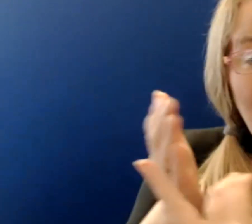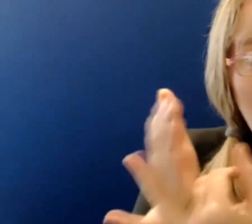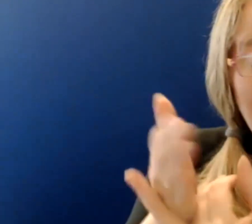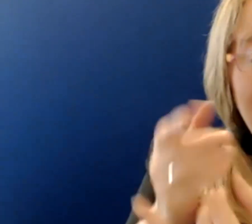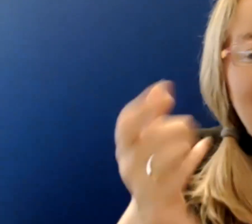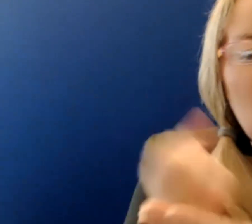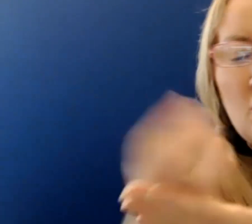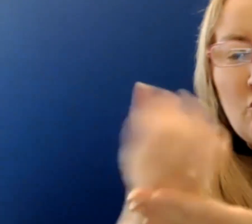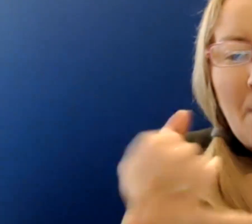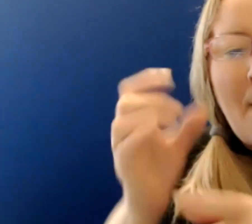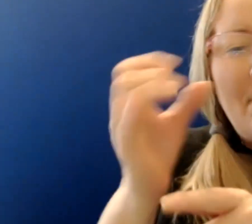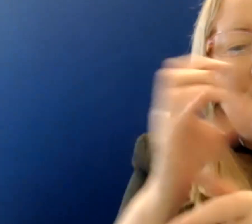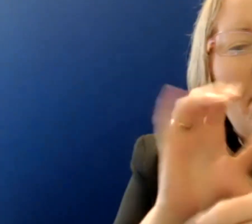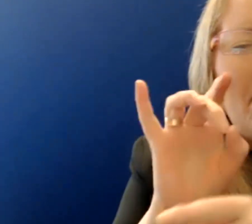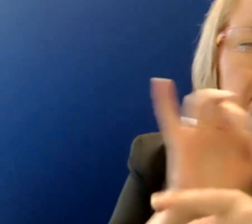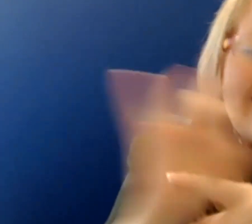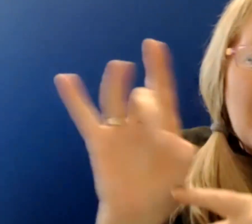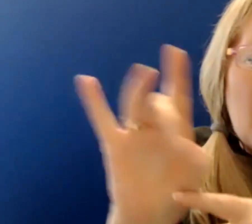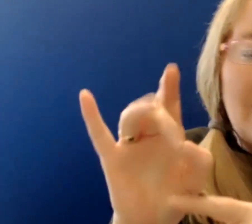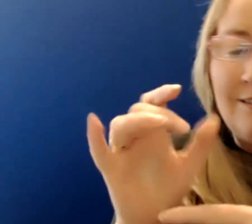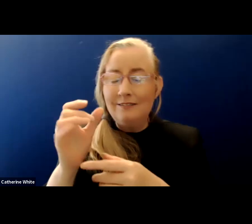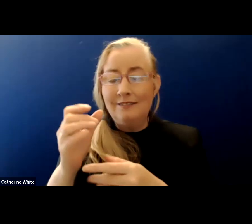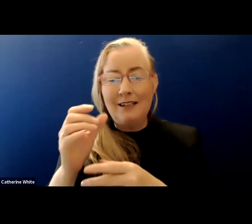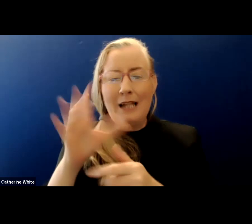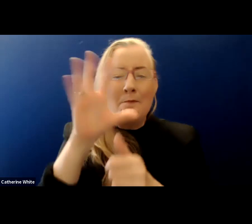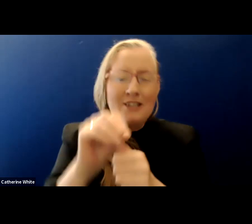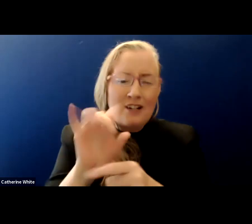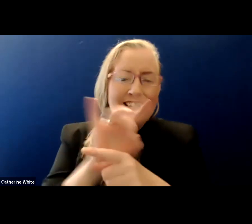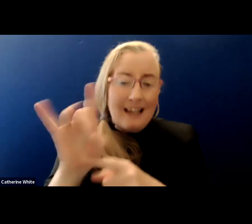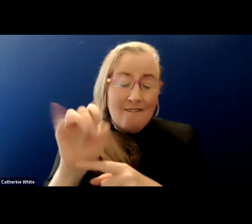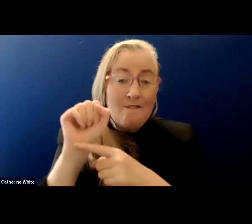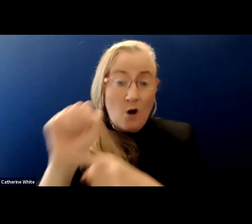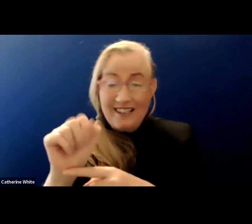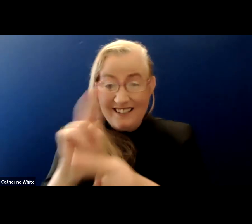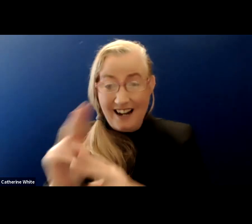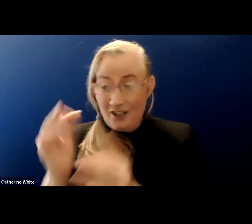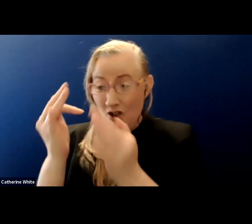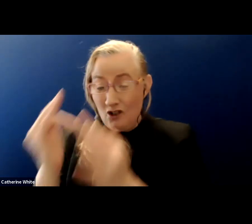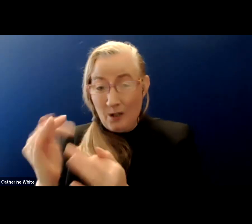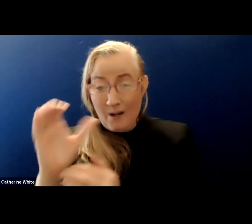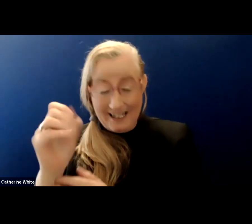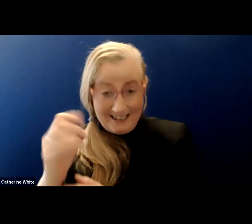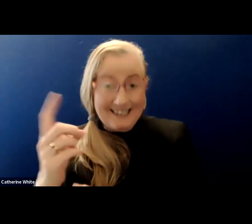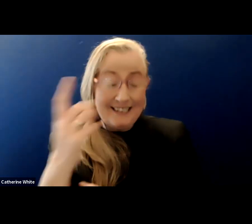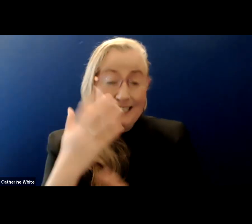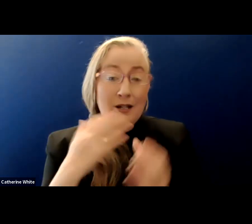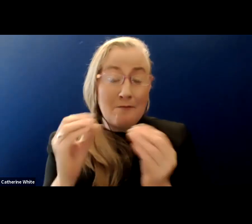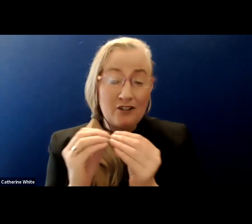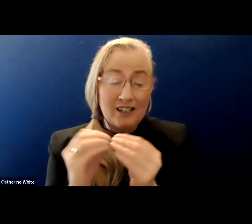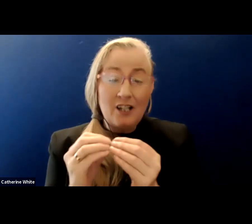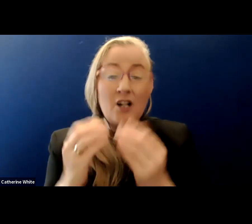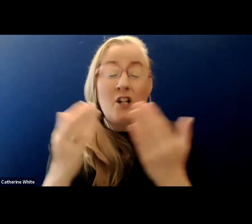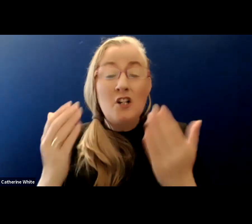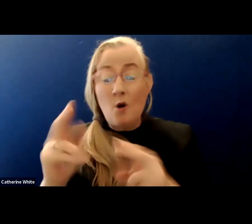particular use of force, it depends on how that, if it is a non-genuine case, as was mentioned. So if you have